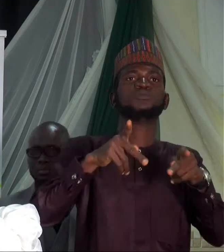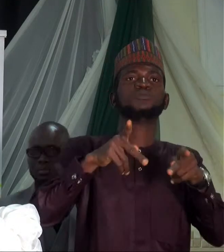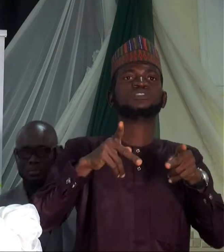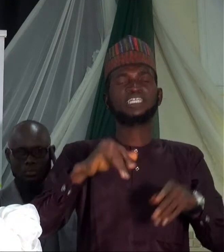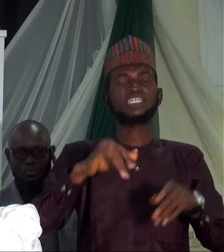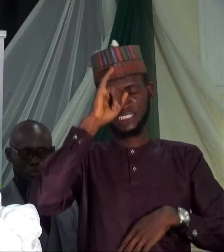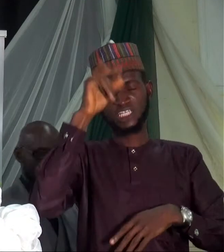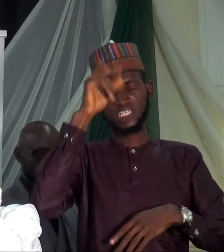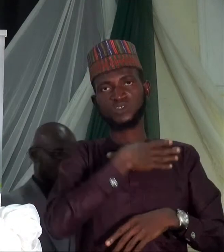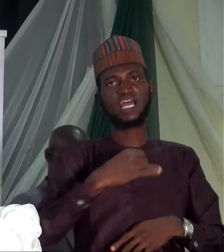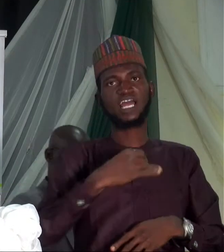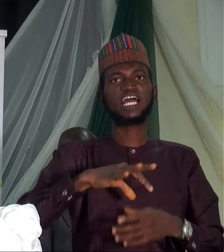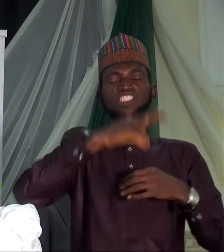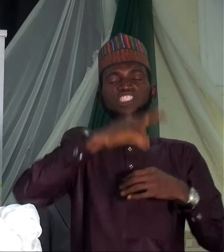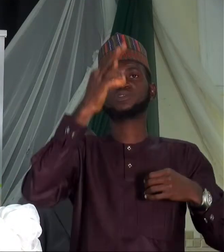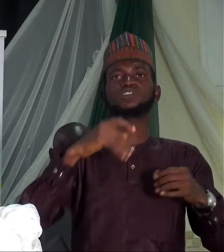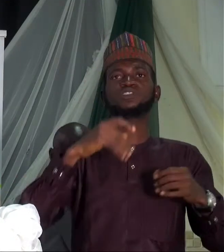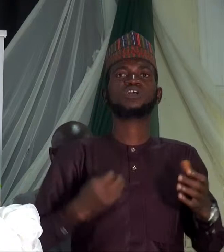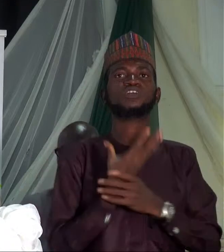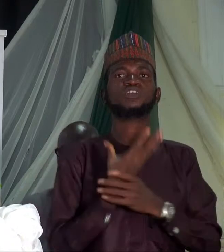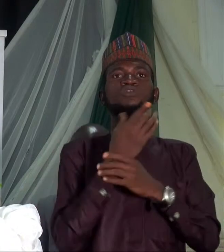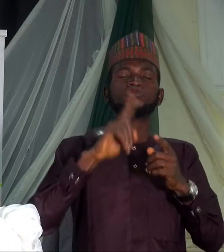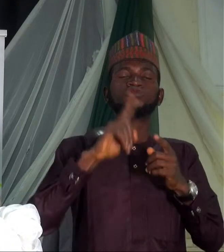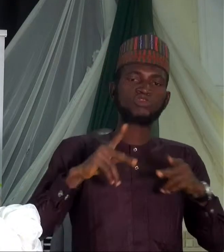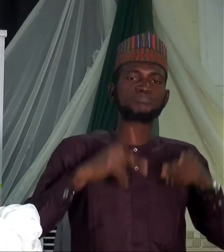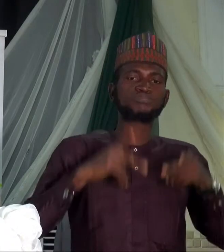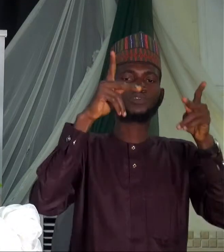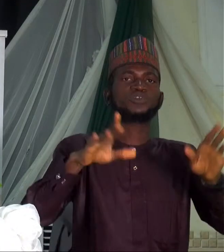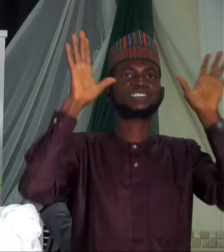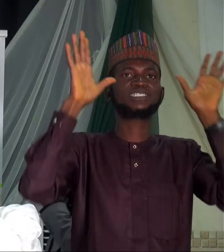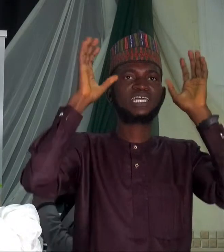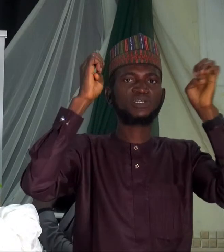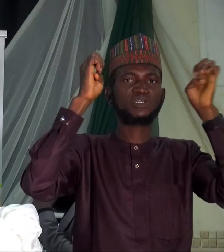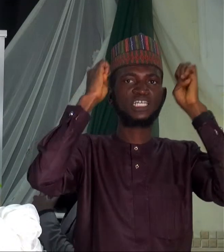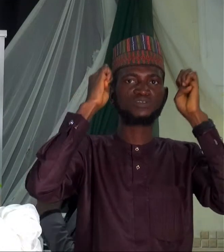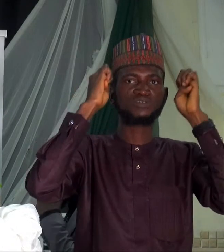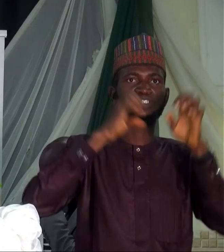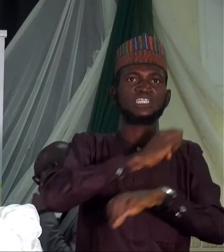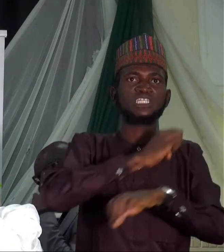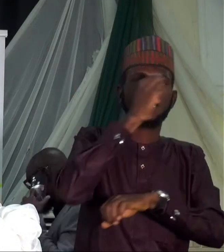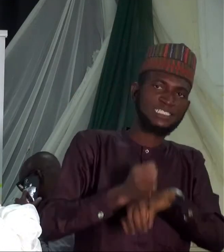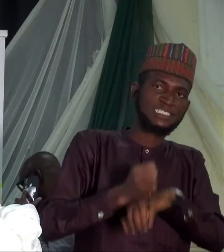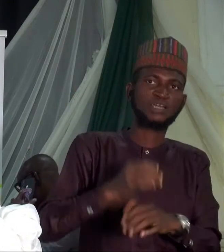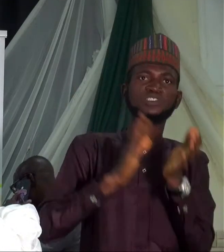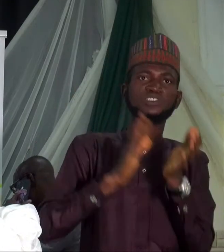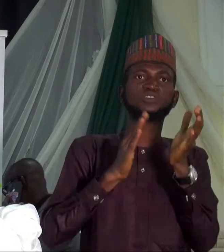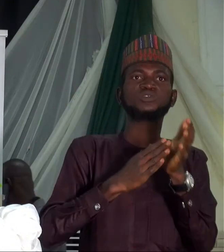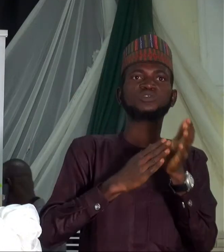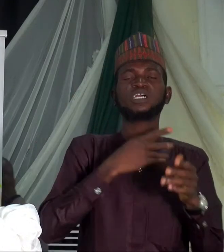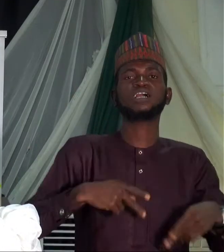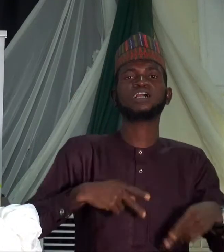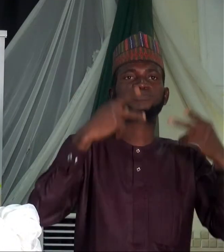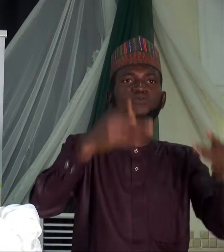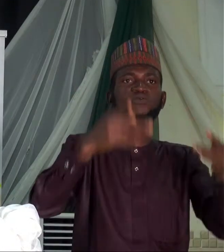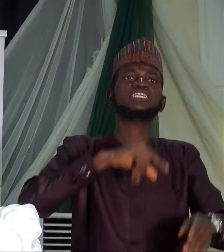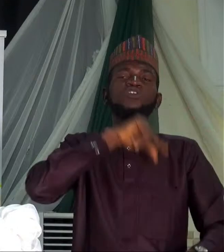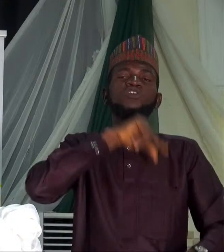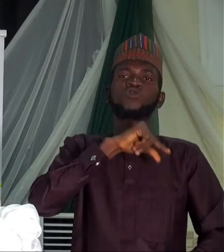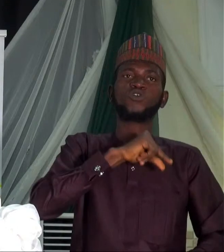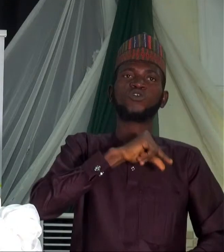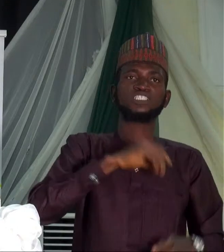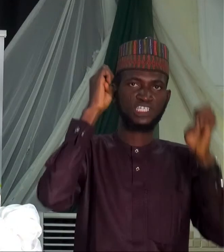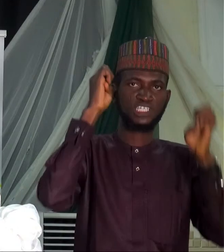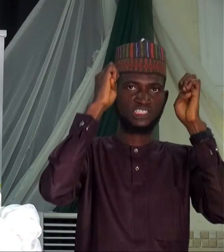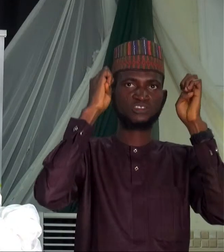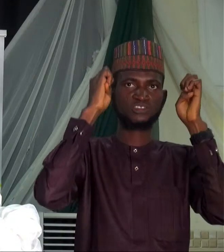fostered intellectual and to promoting Islamic education, establishing schools that provide quality education,